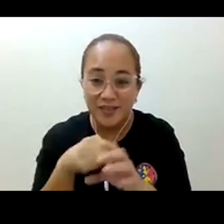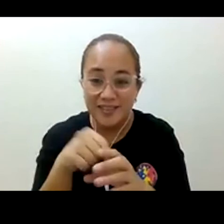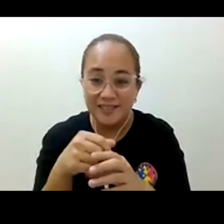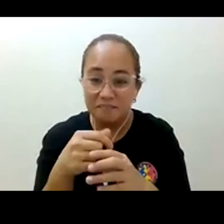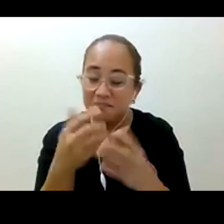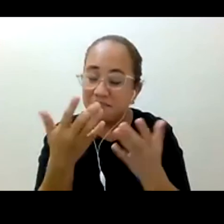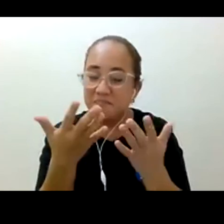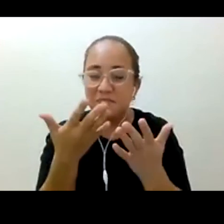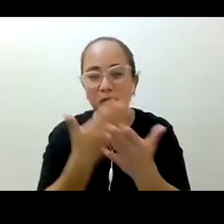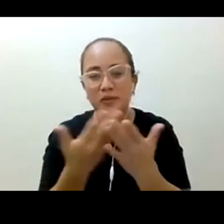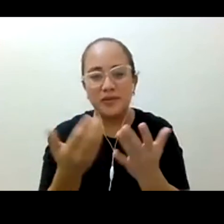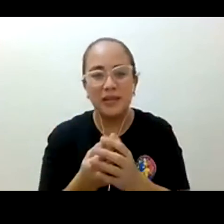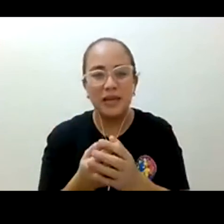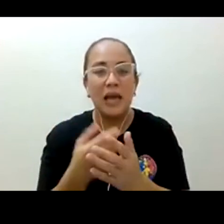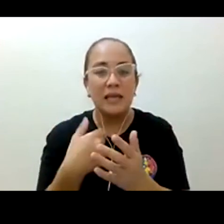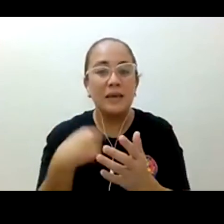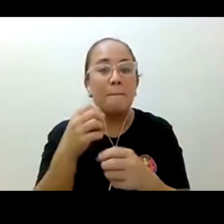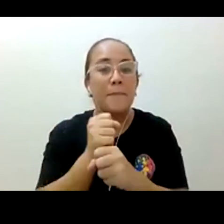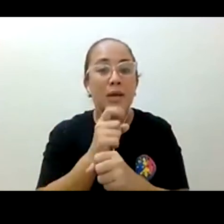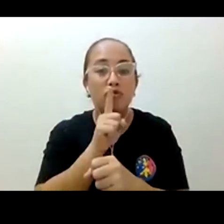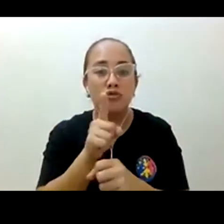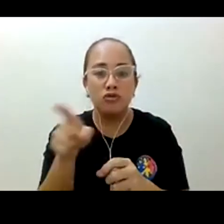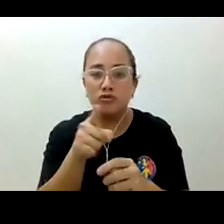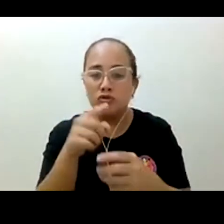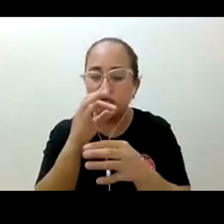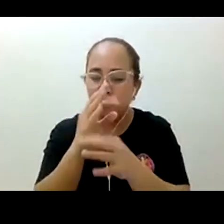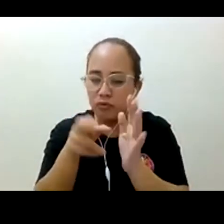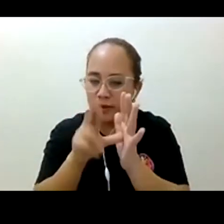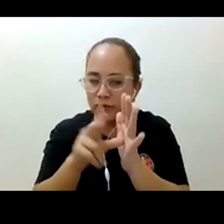Okay, so we'll just make sure you review for the midterm.